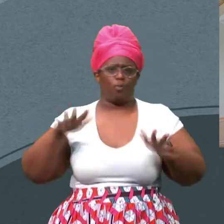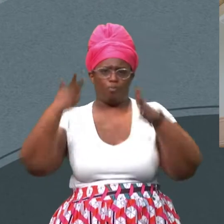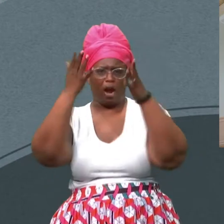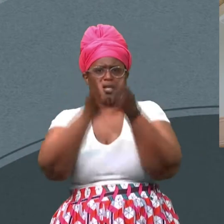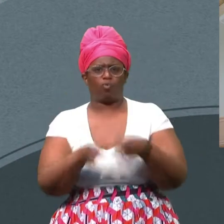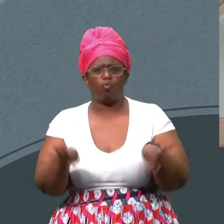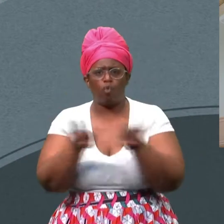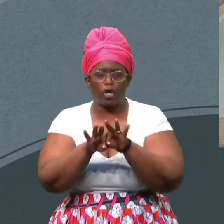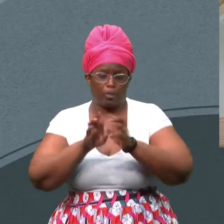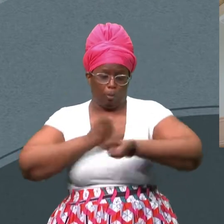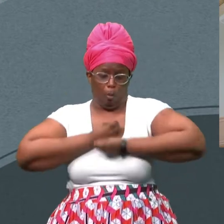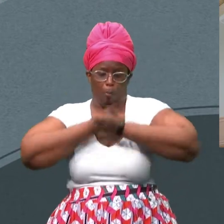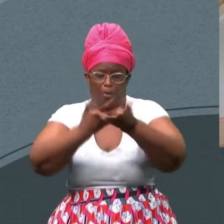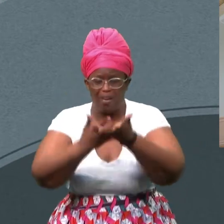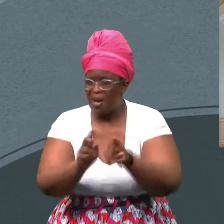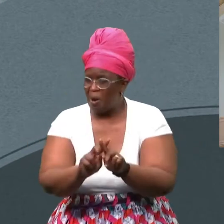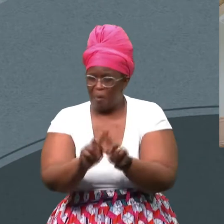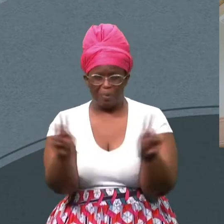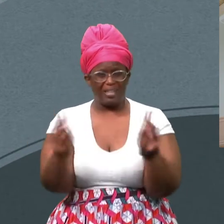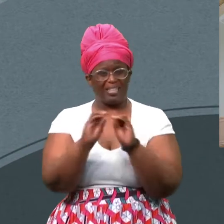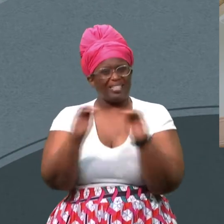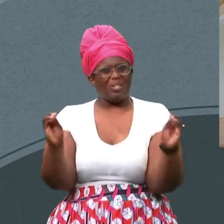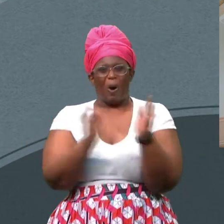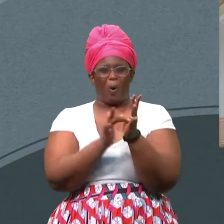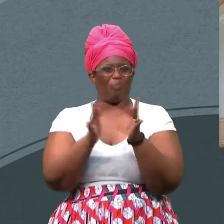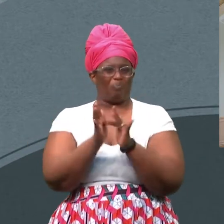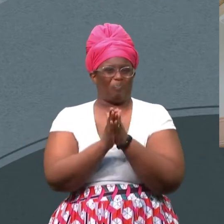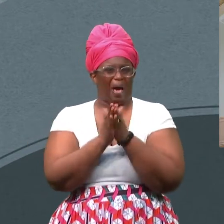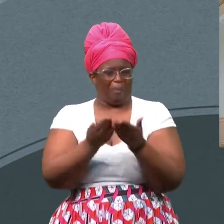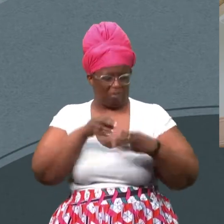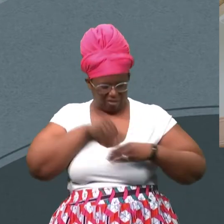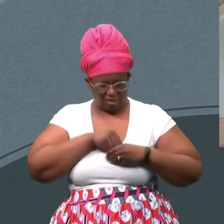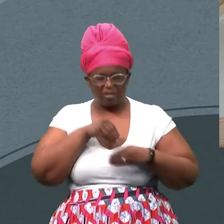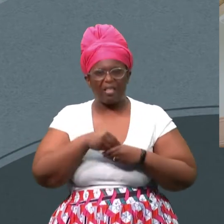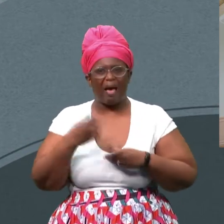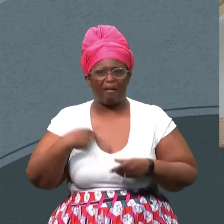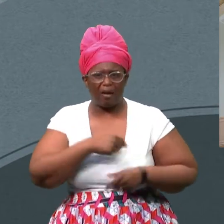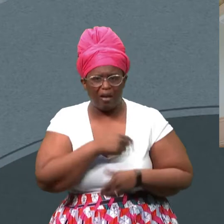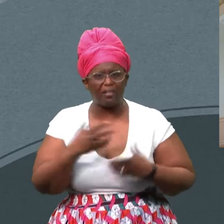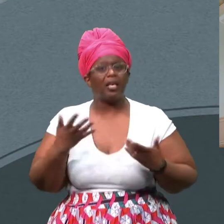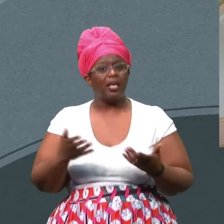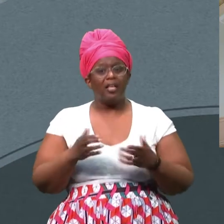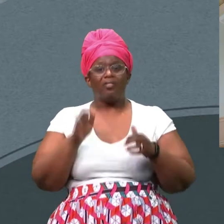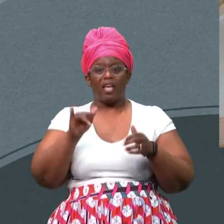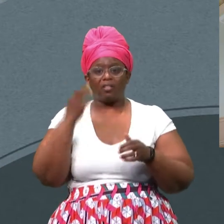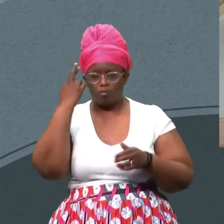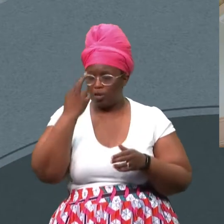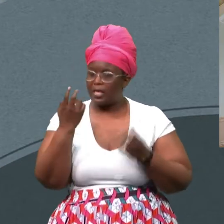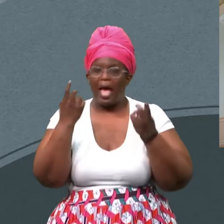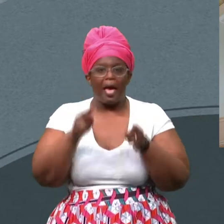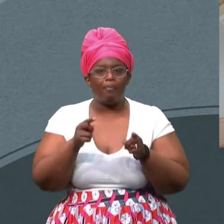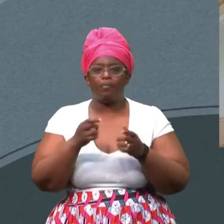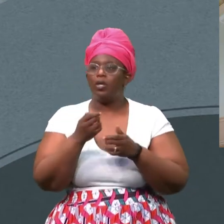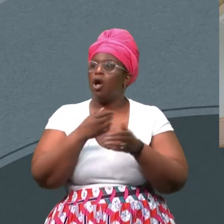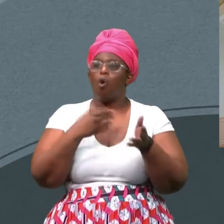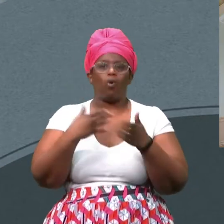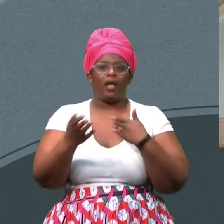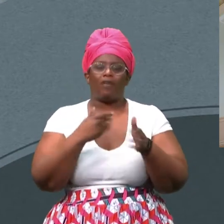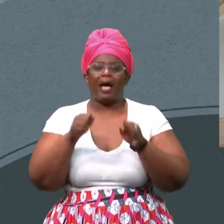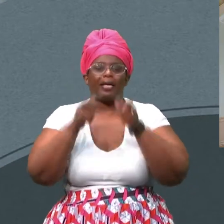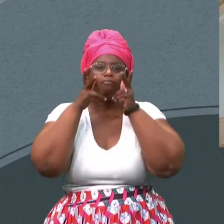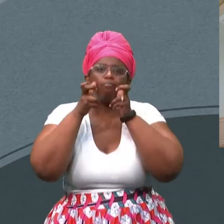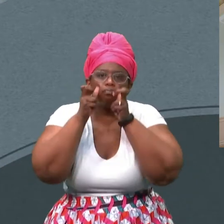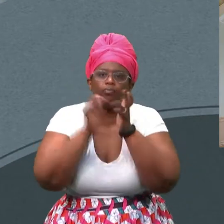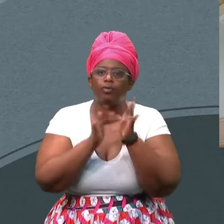to come out of me, but I don't yet have it in me. That's why every opportunity I get to sit under the word, every opportunity I get